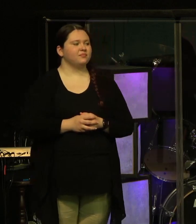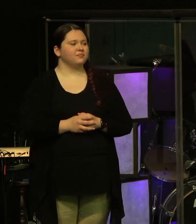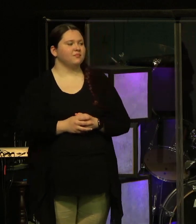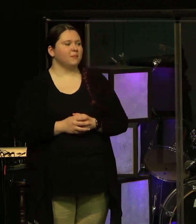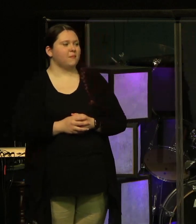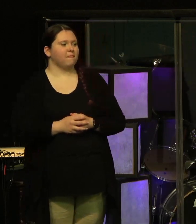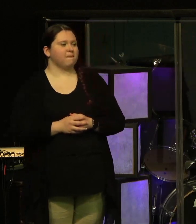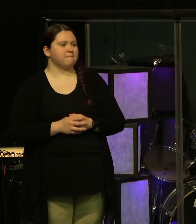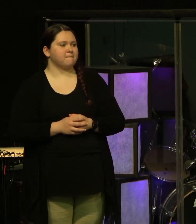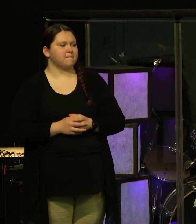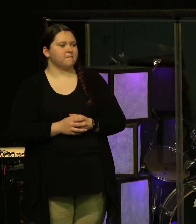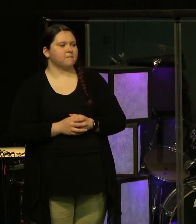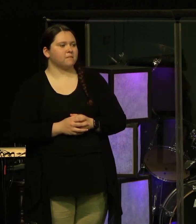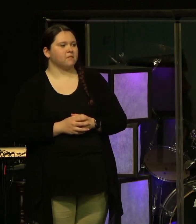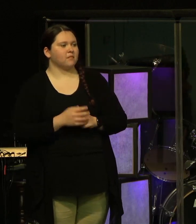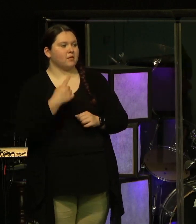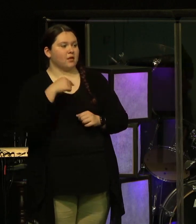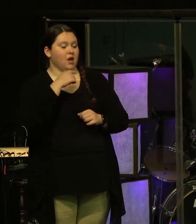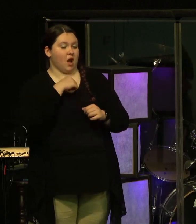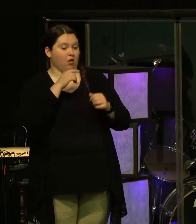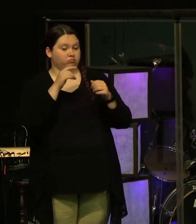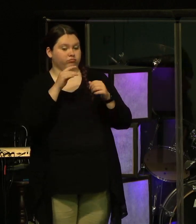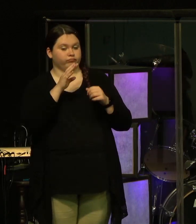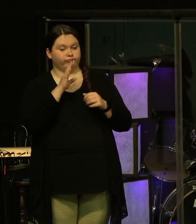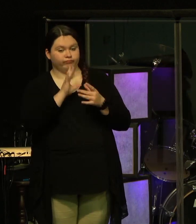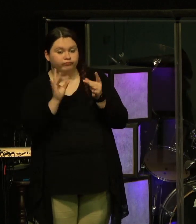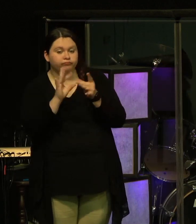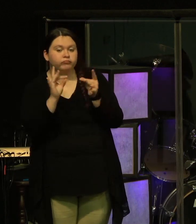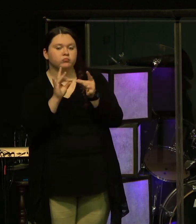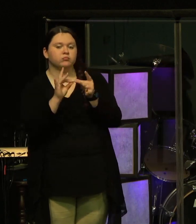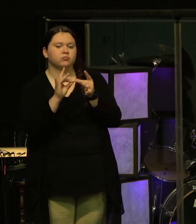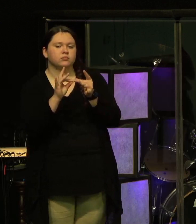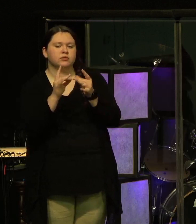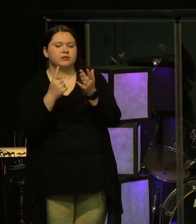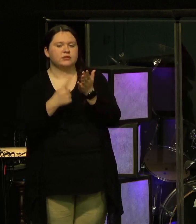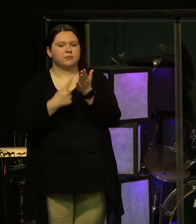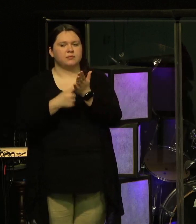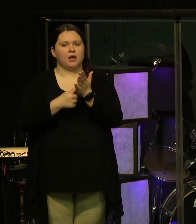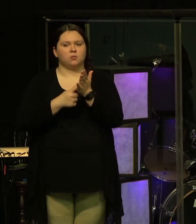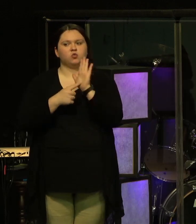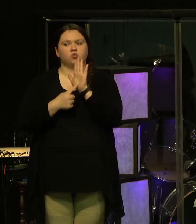Our words betray what's in our heart, don't they? Sometimes